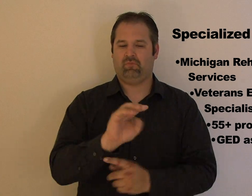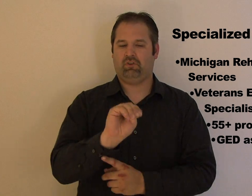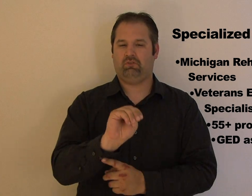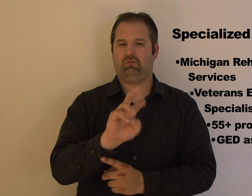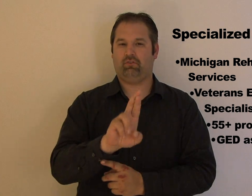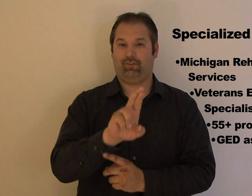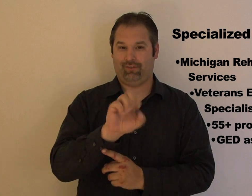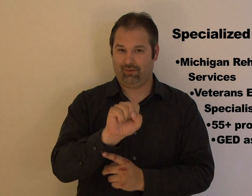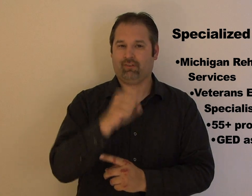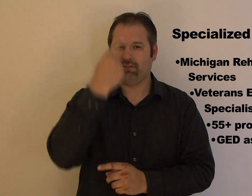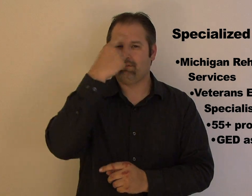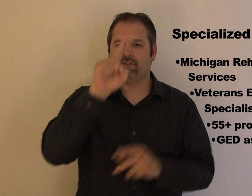disabilities.